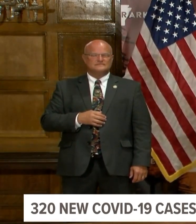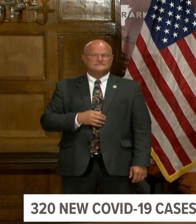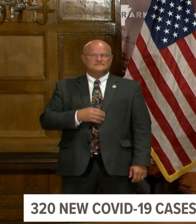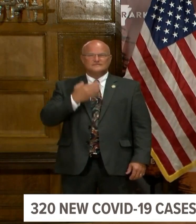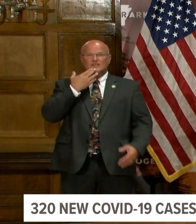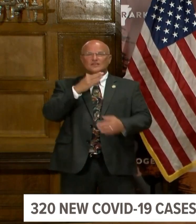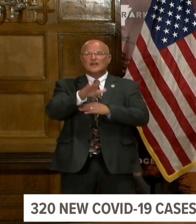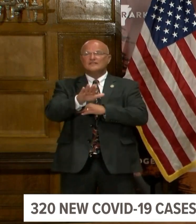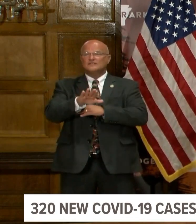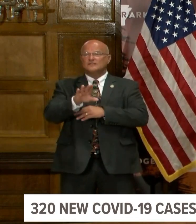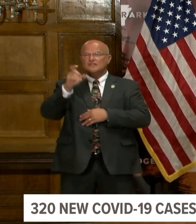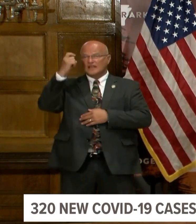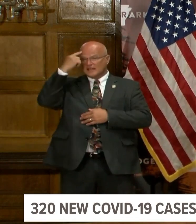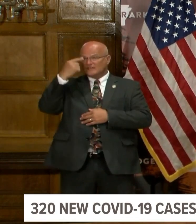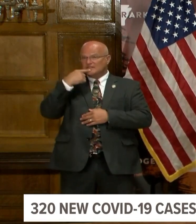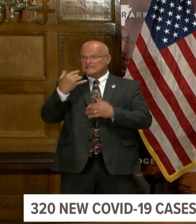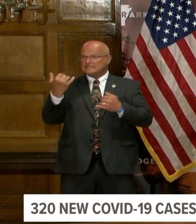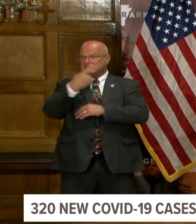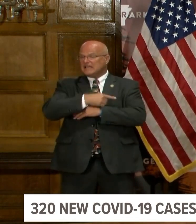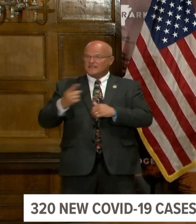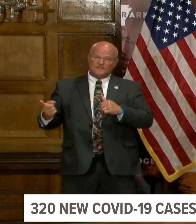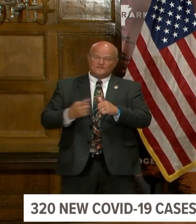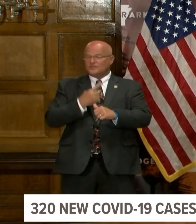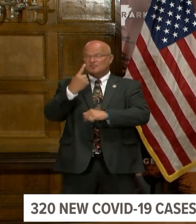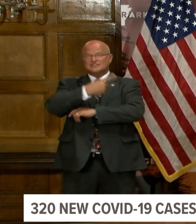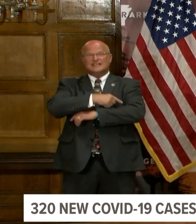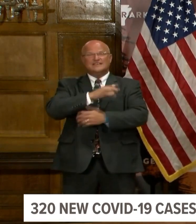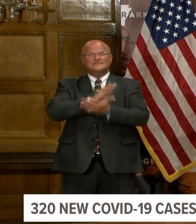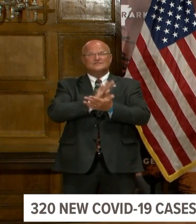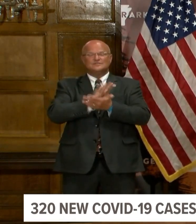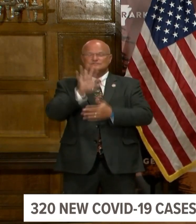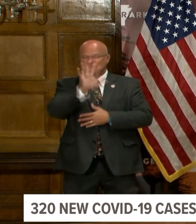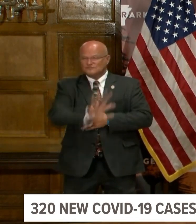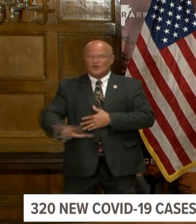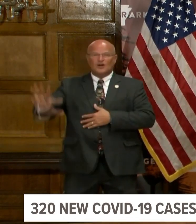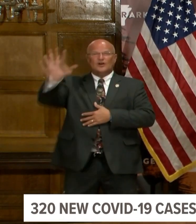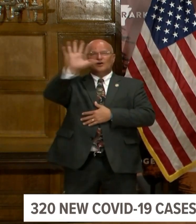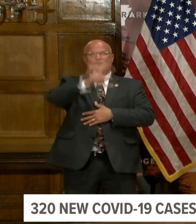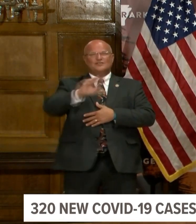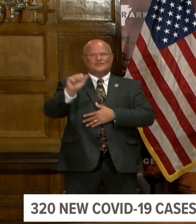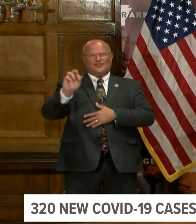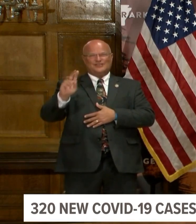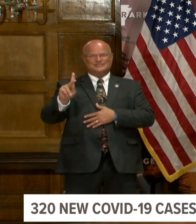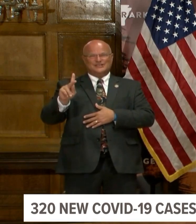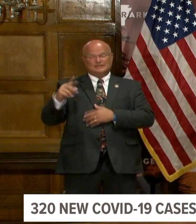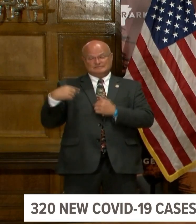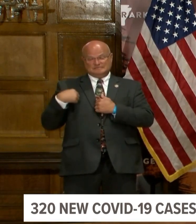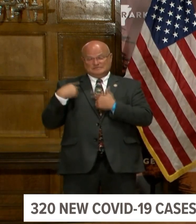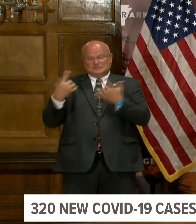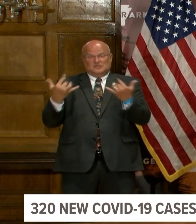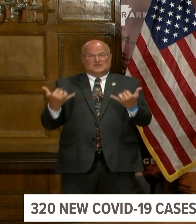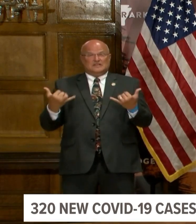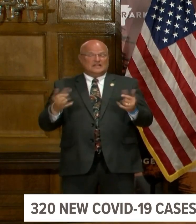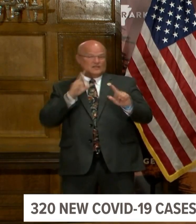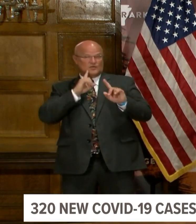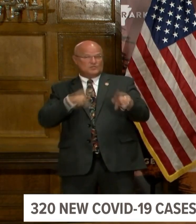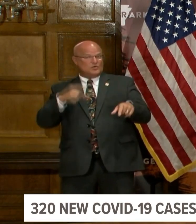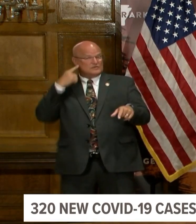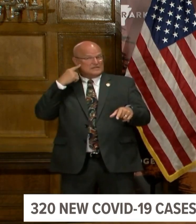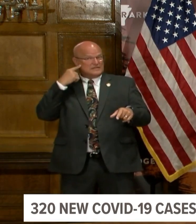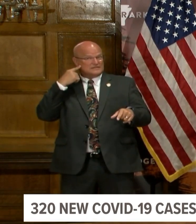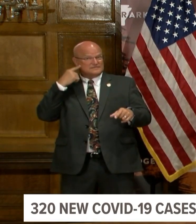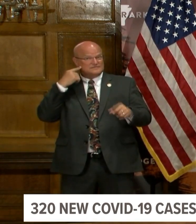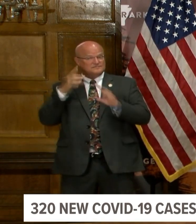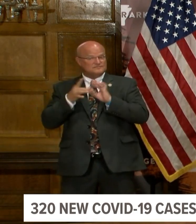Good afternoon. As the governor stated, today is the first day of school all over Arkansas. And so far today, the reports that we've been